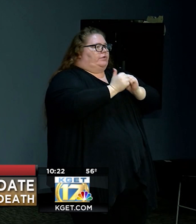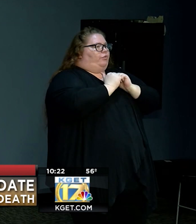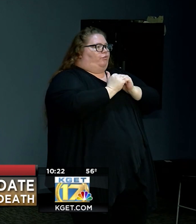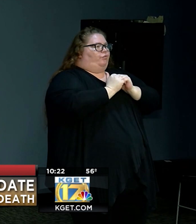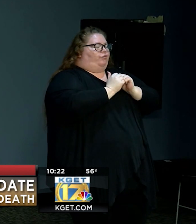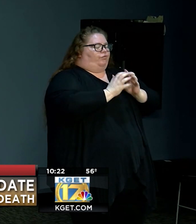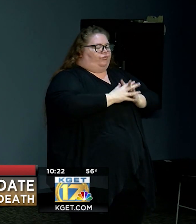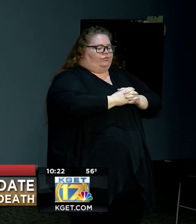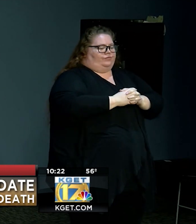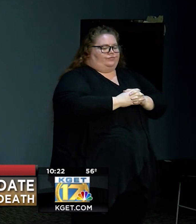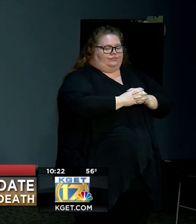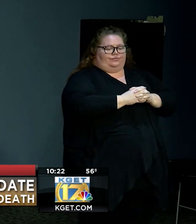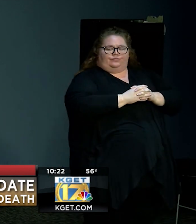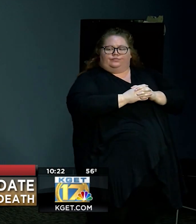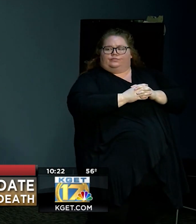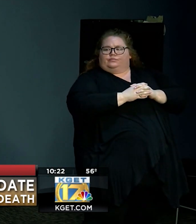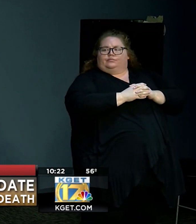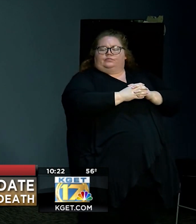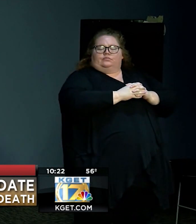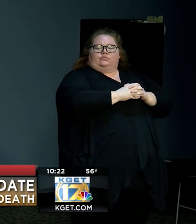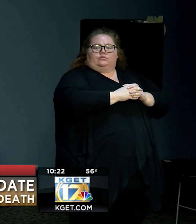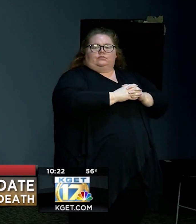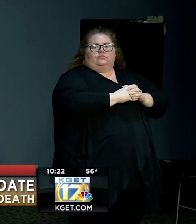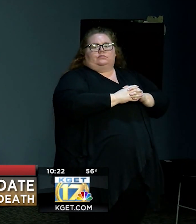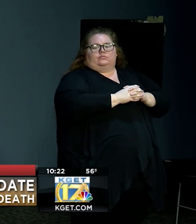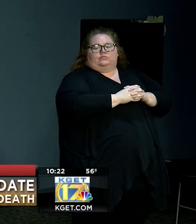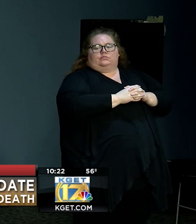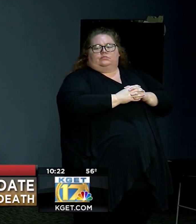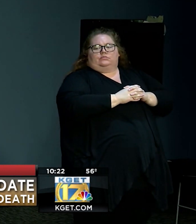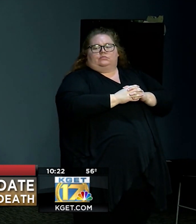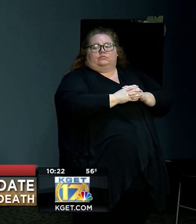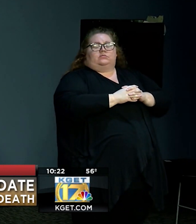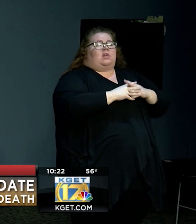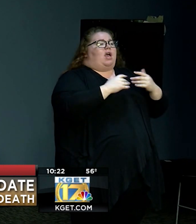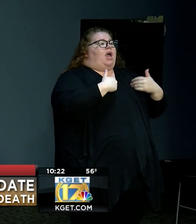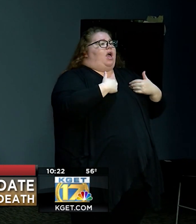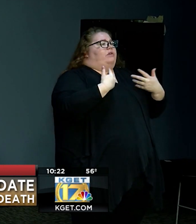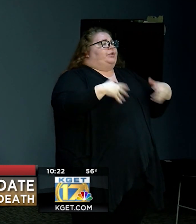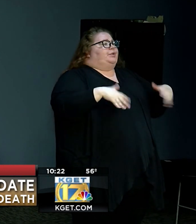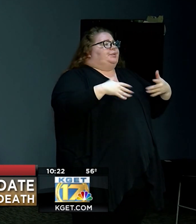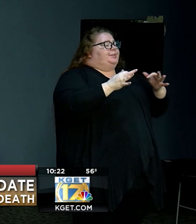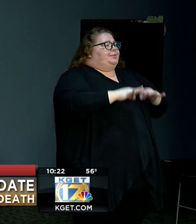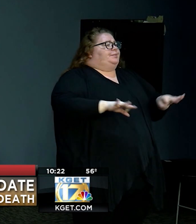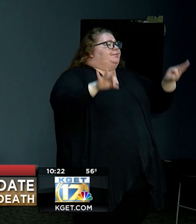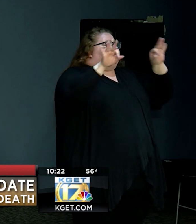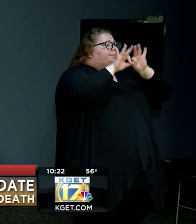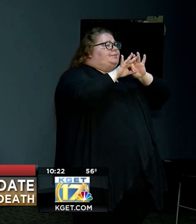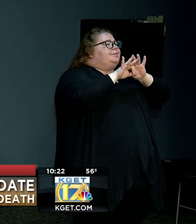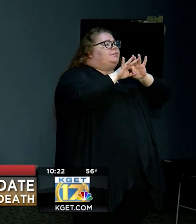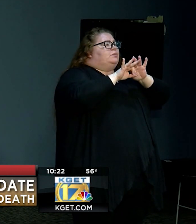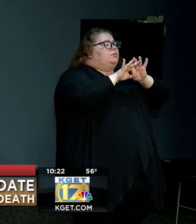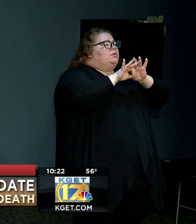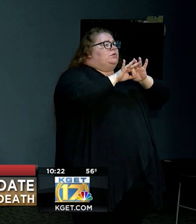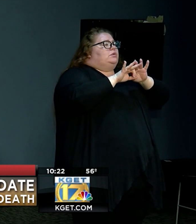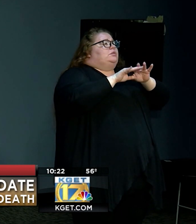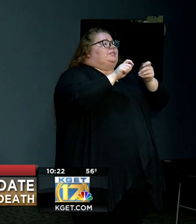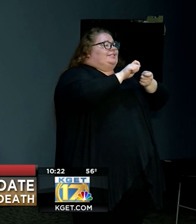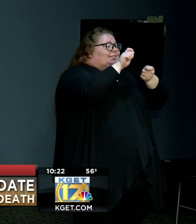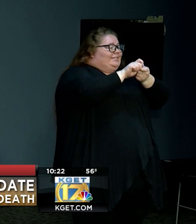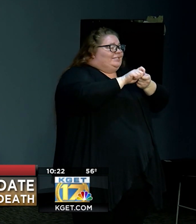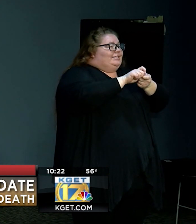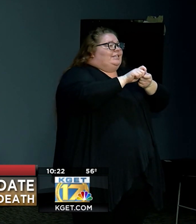have also all developed a very significant and detailed surge plans. The governor has asked that every